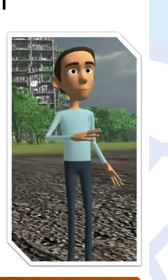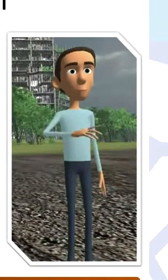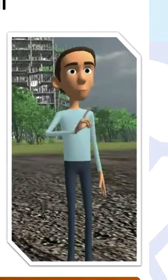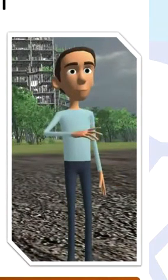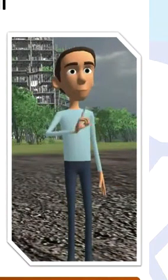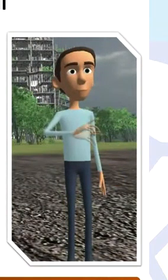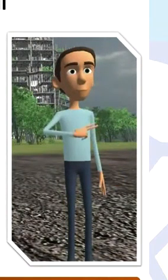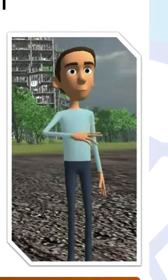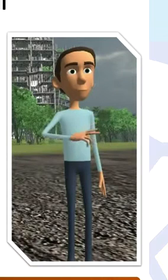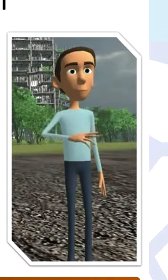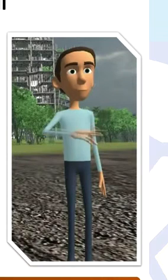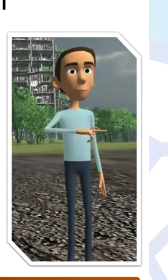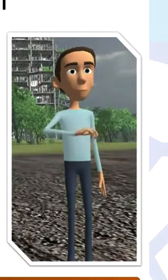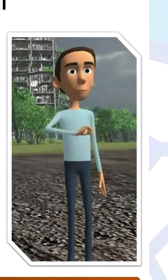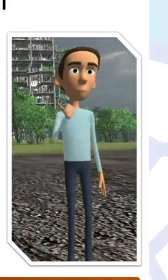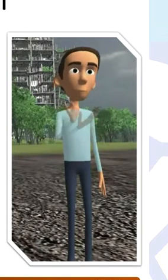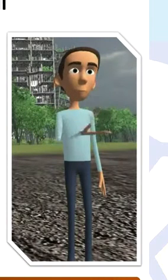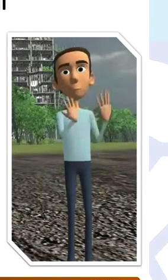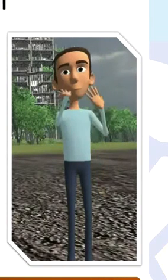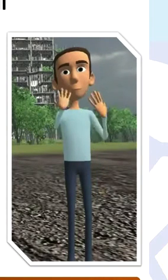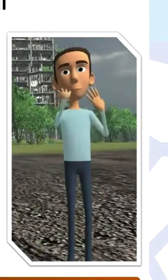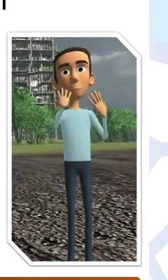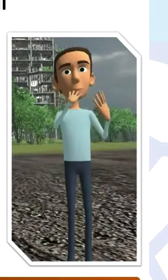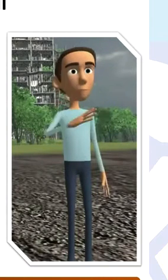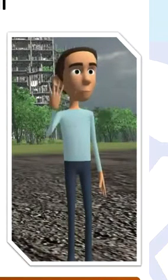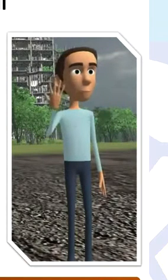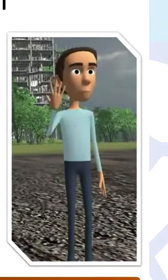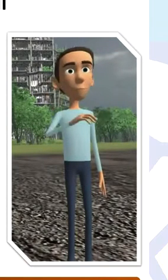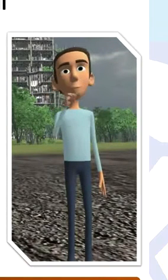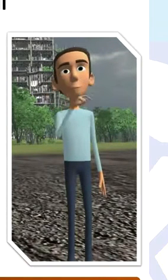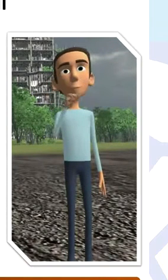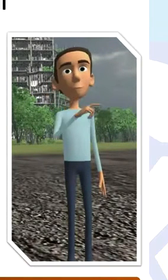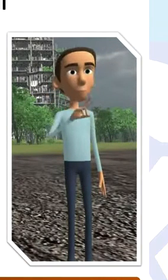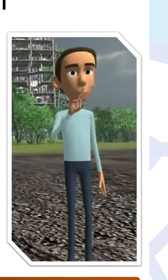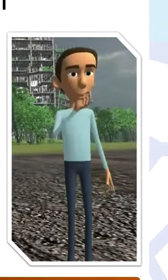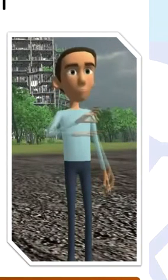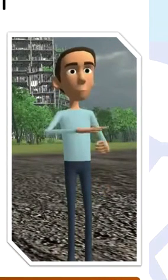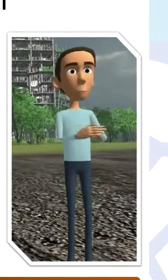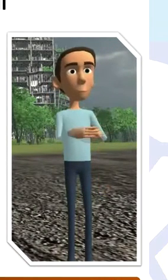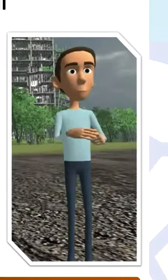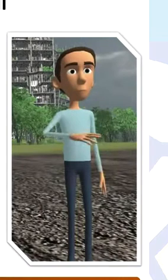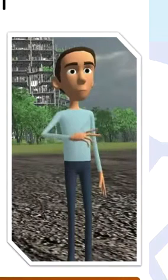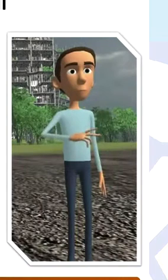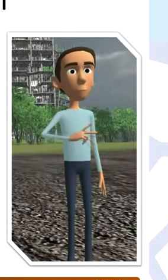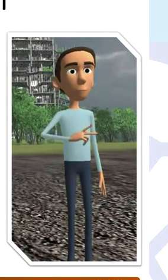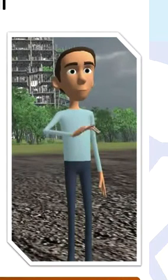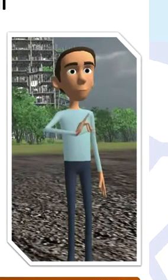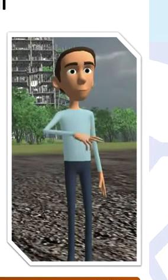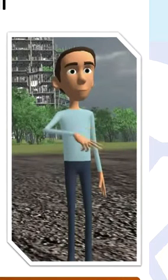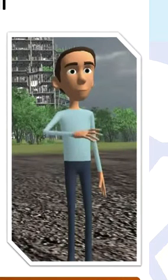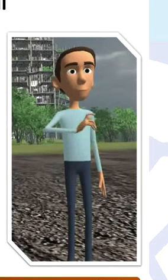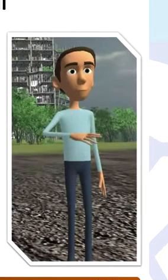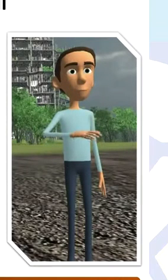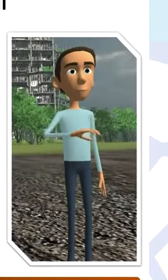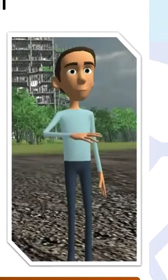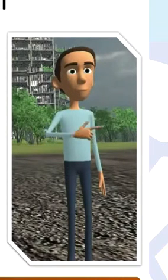So those gloves, that the sensor gloves, provides information of the end, and that gives us the estimation of the